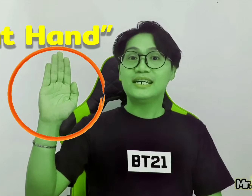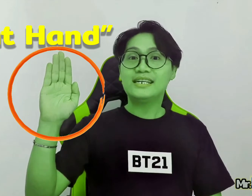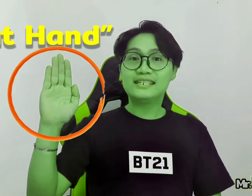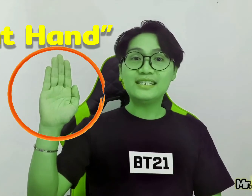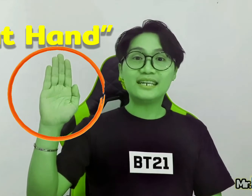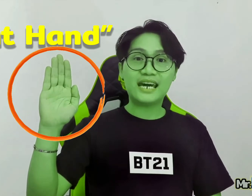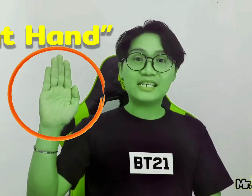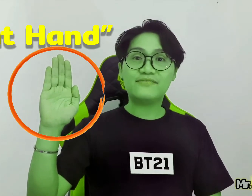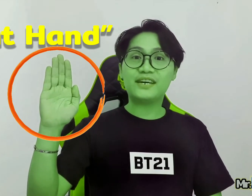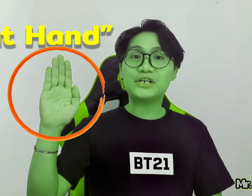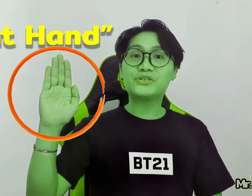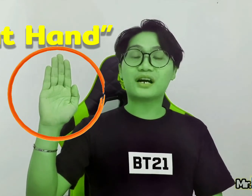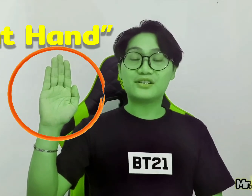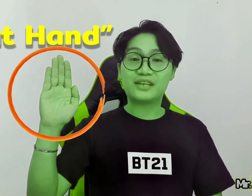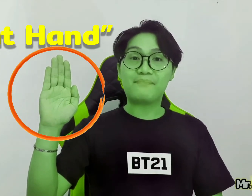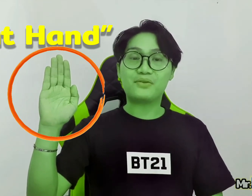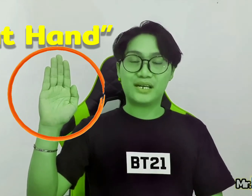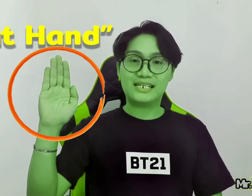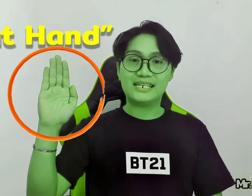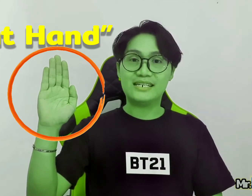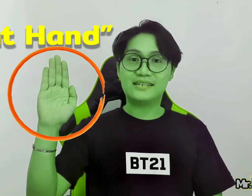In this case, fingers are separated.